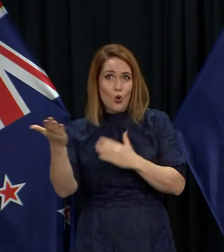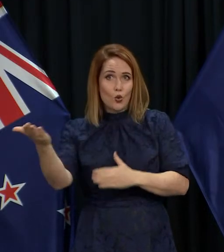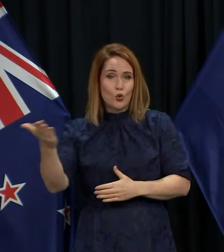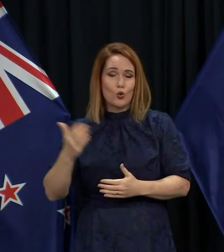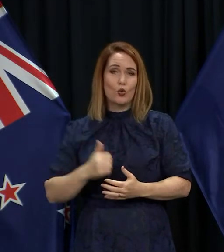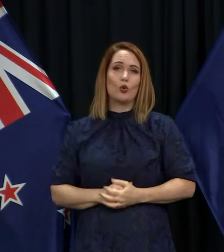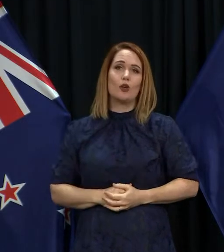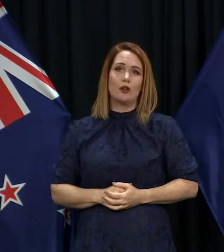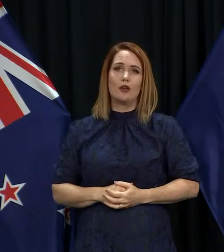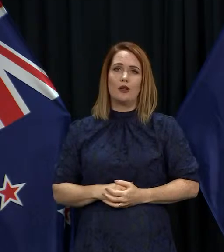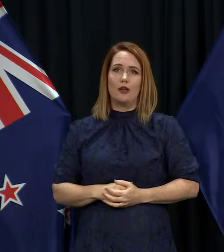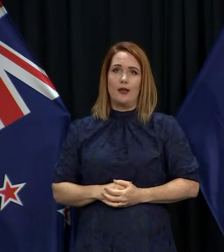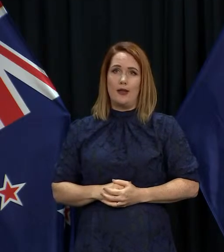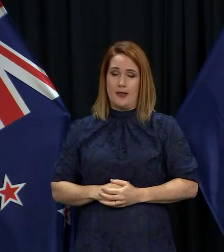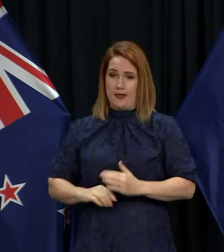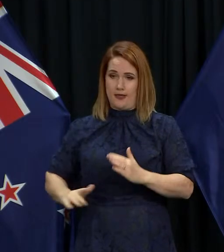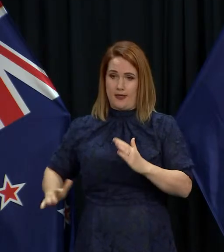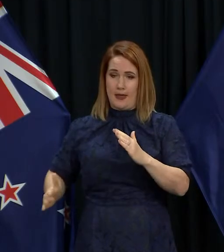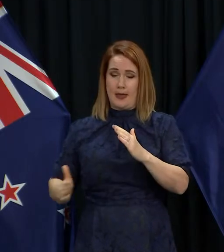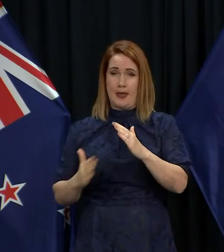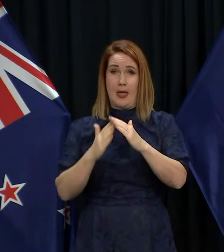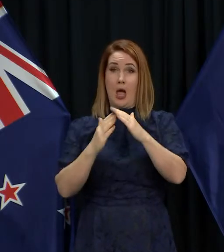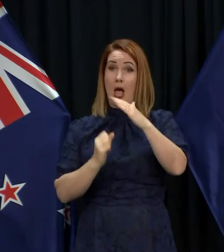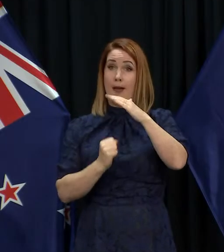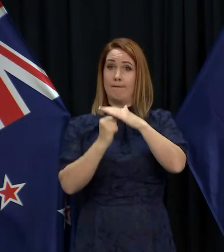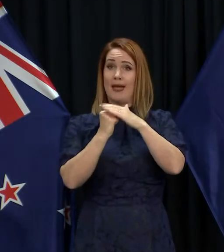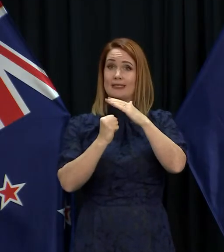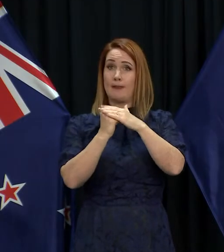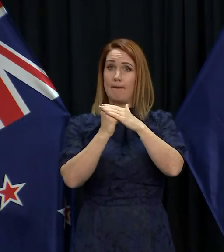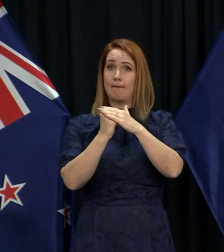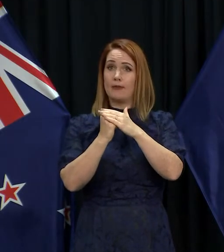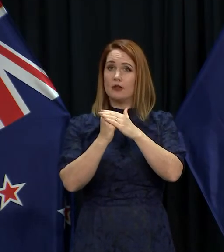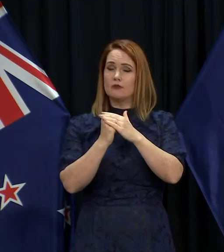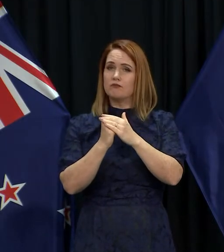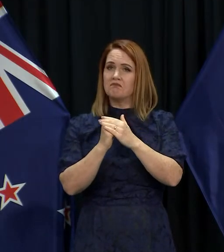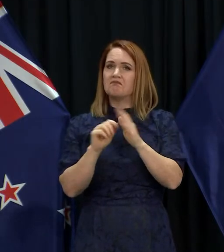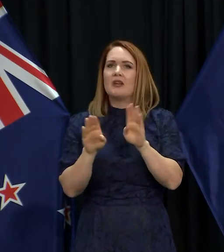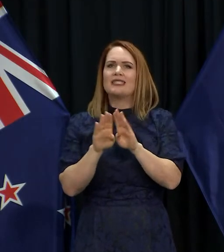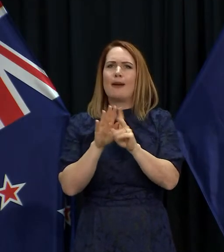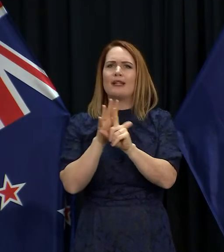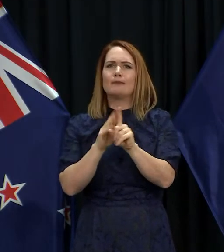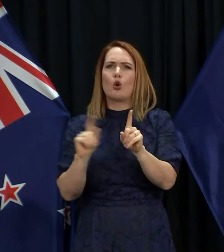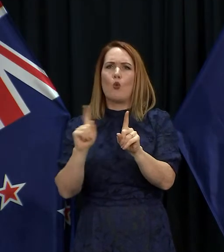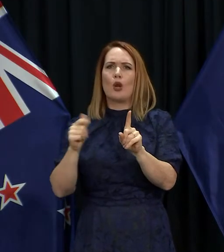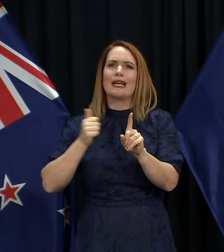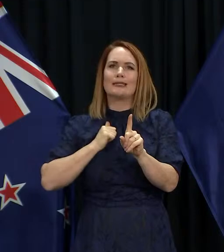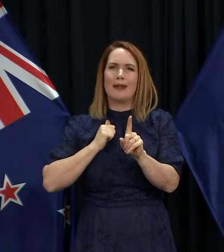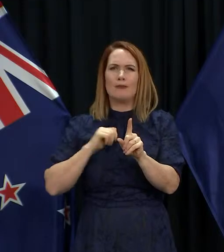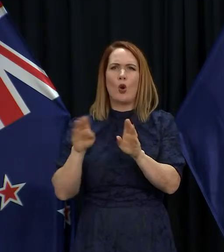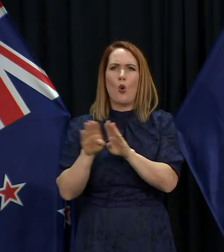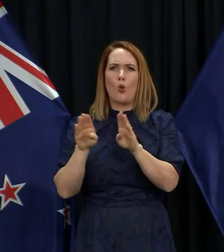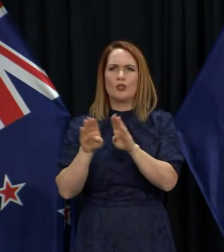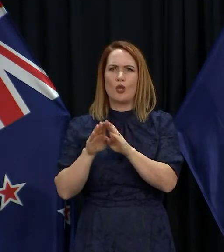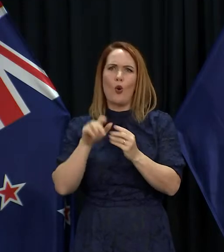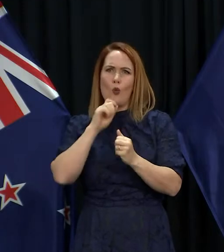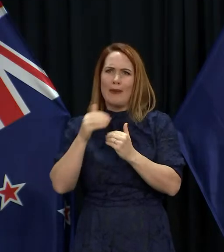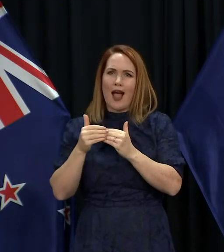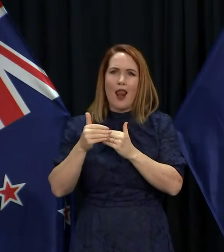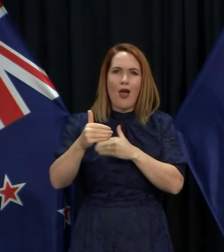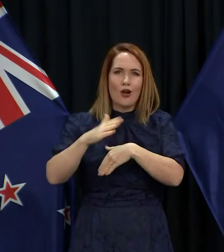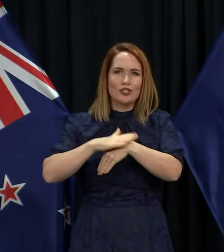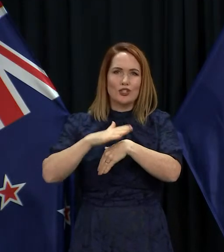peak is was as high as might have been modelled and is prolonged. So there's quite a long tail of people in